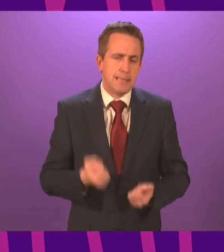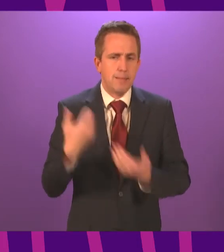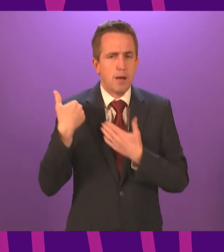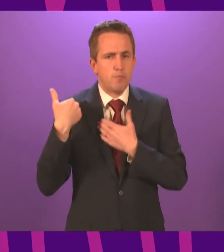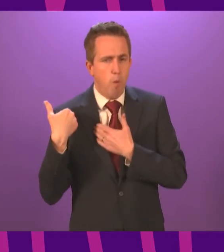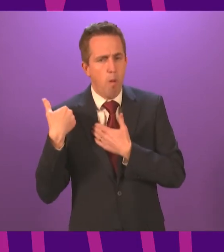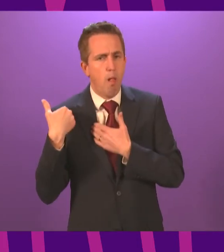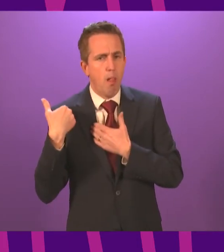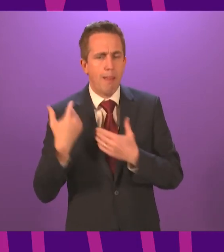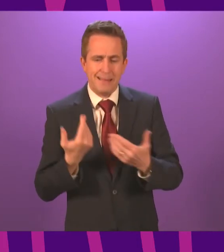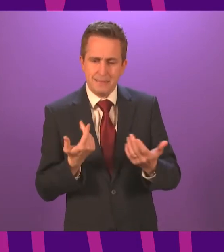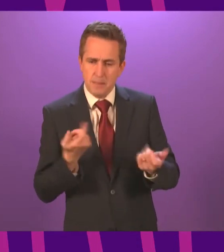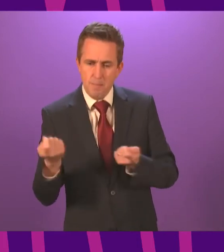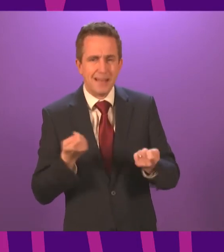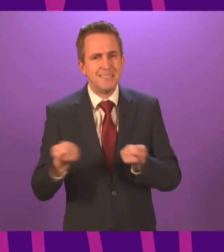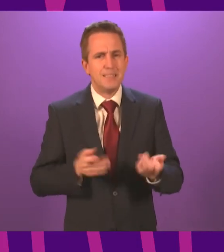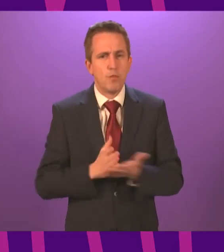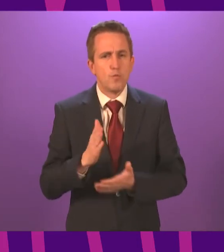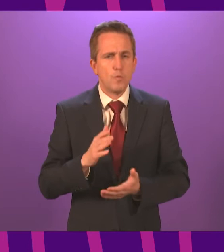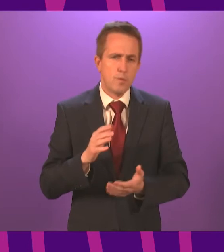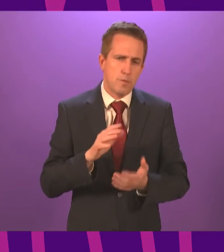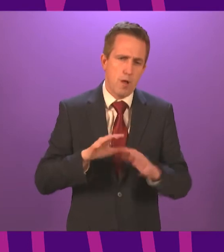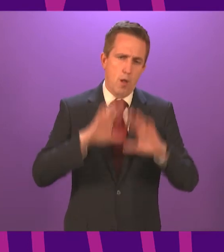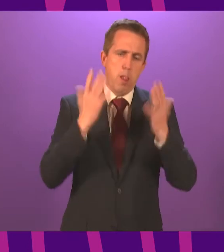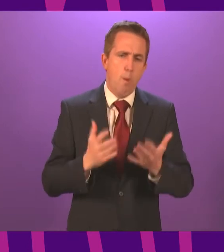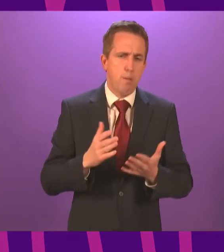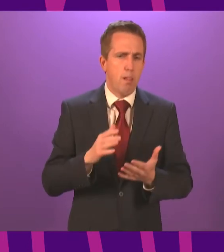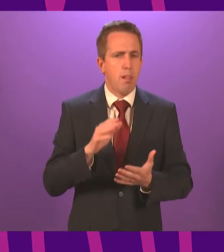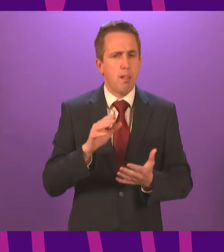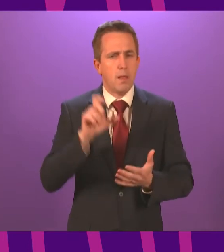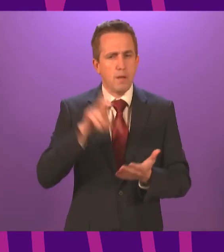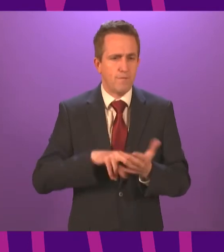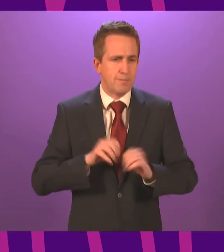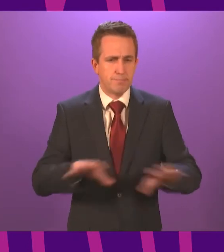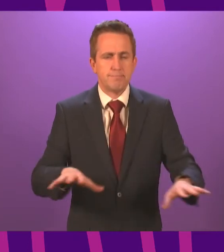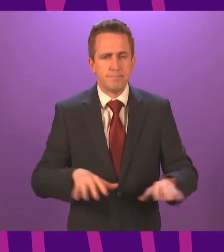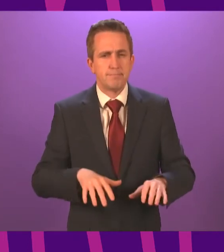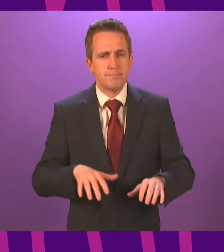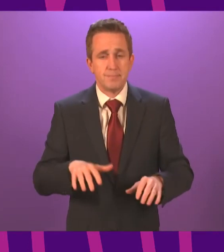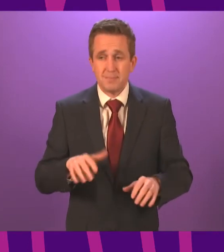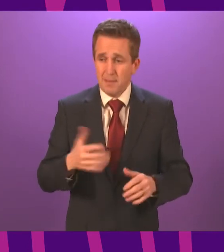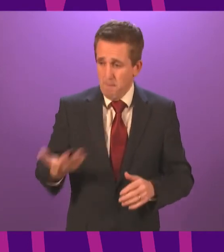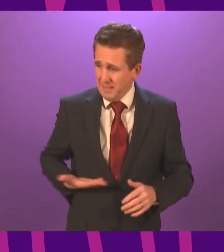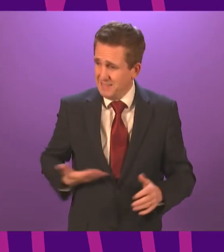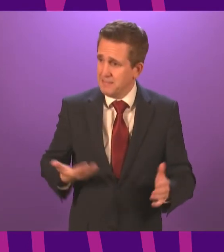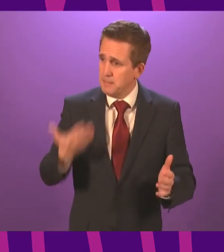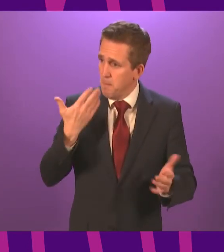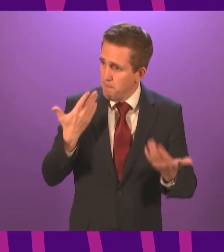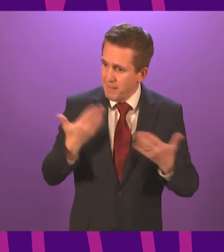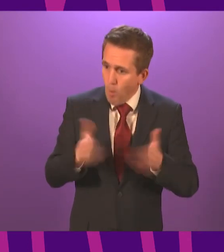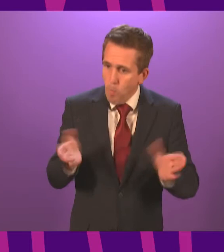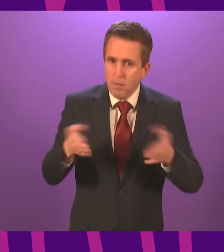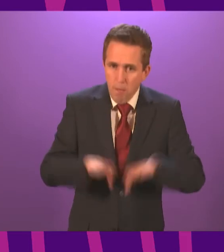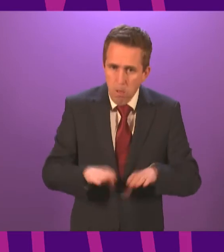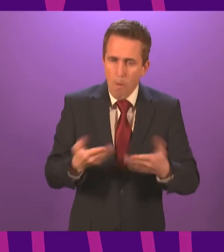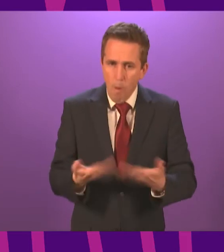role in a global pandemic, as we all do. But they've been on a roller coaster of opening and closing and ever-changing rules on when they